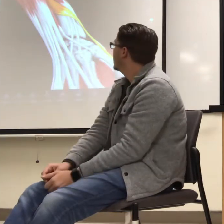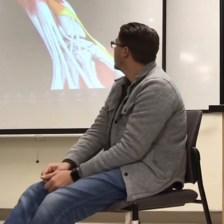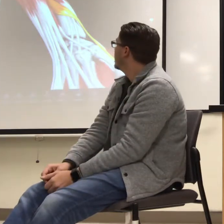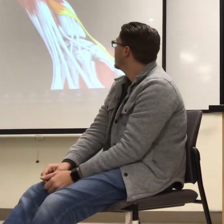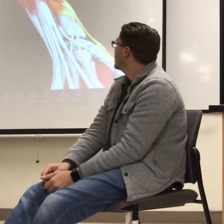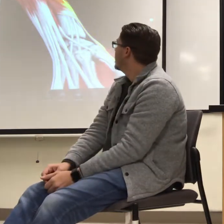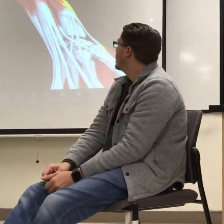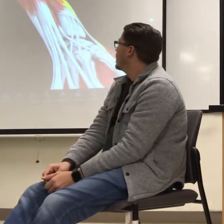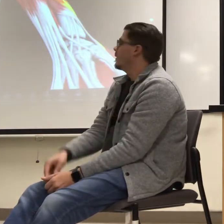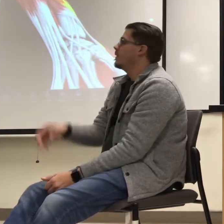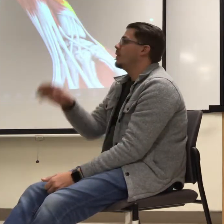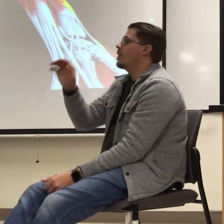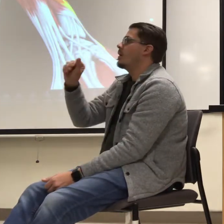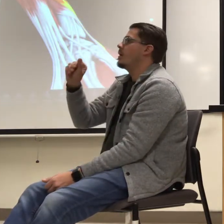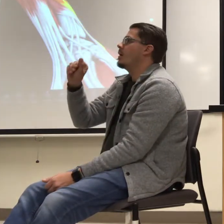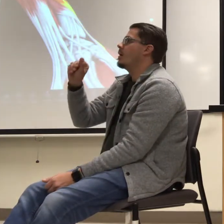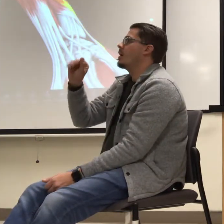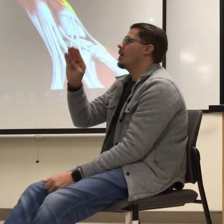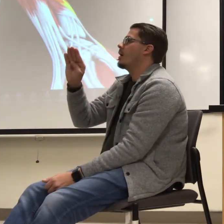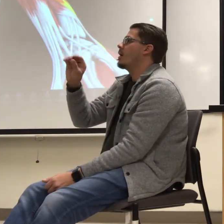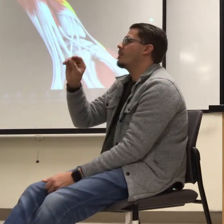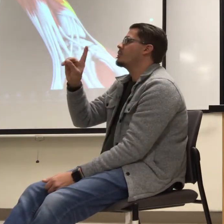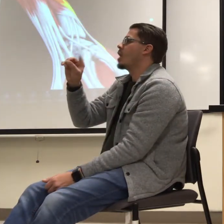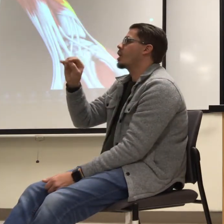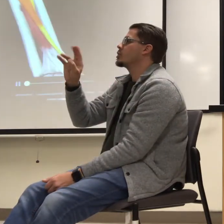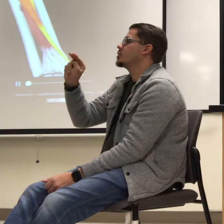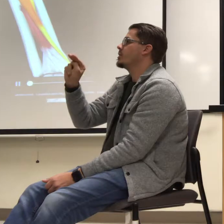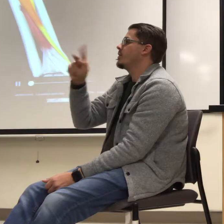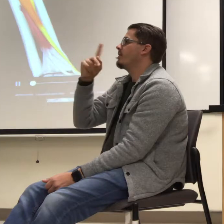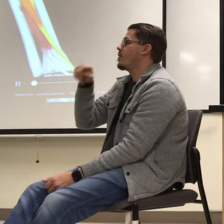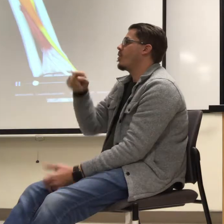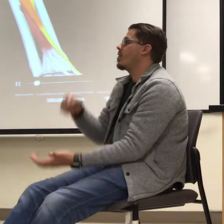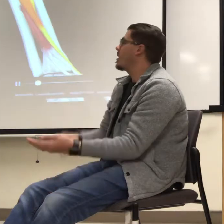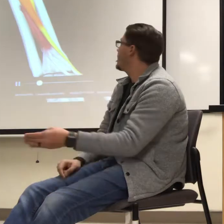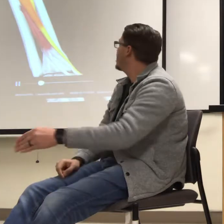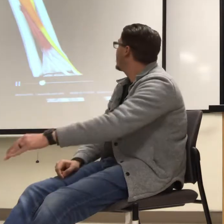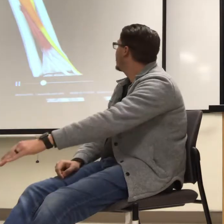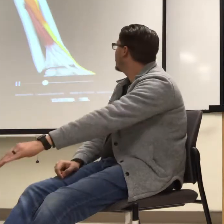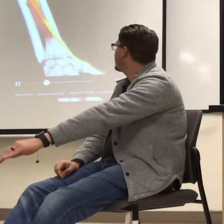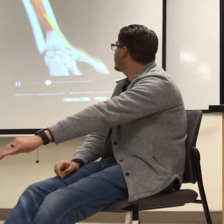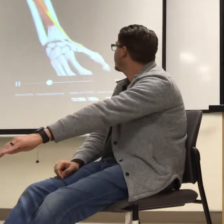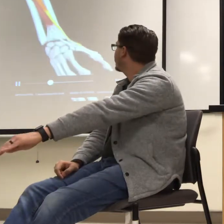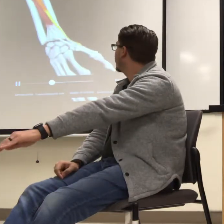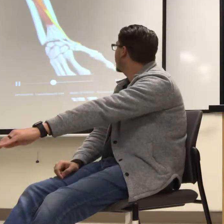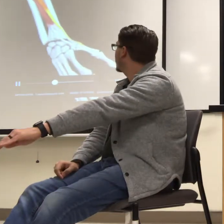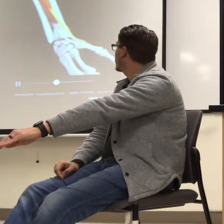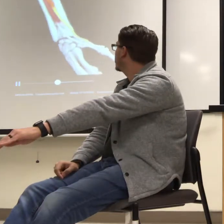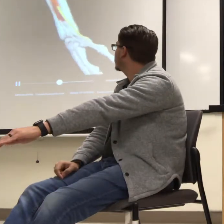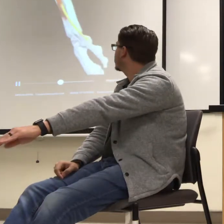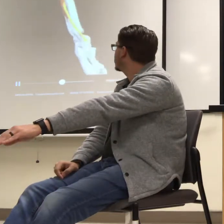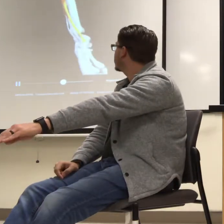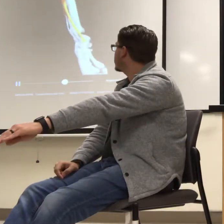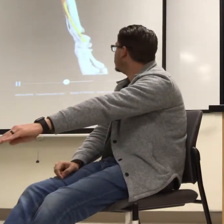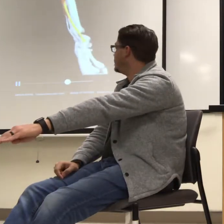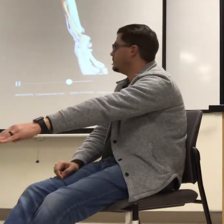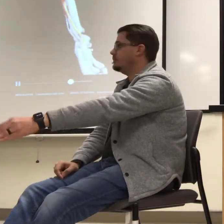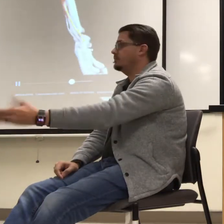Let's do abduction first, just to go back. Here's abduction of the thumb. Movement in the